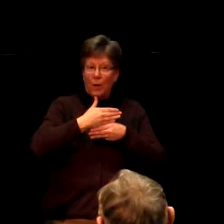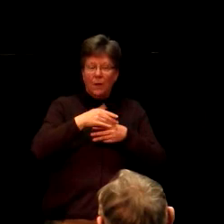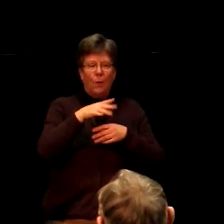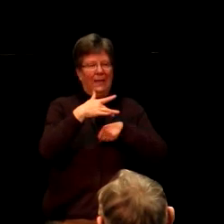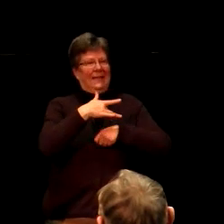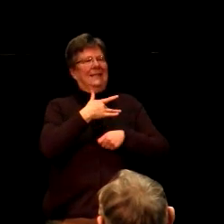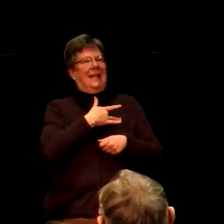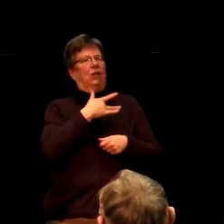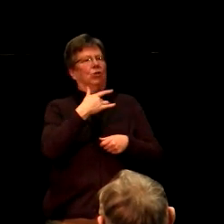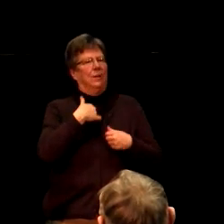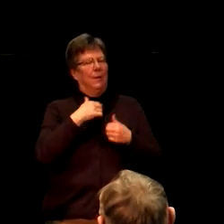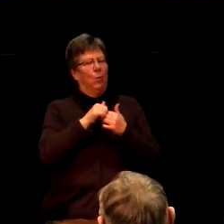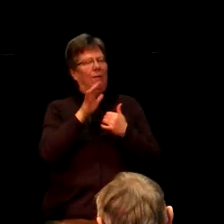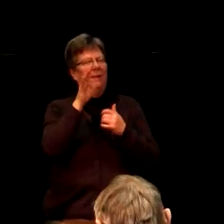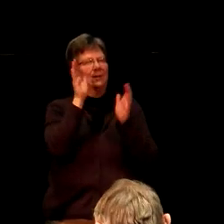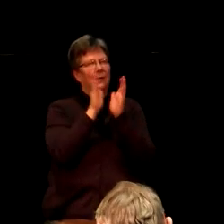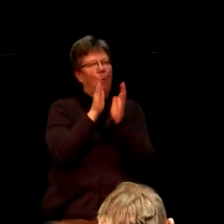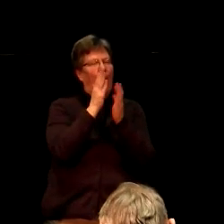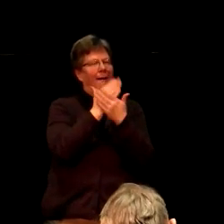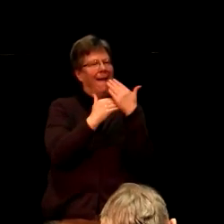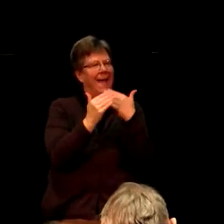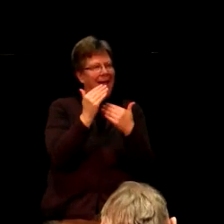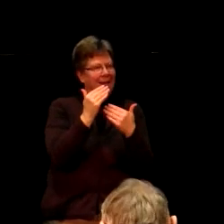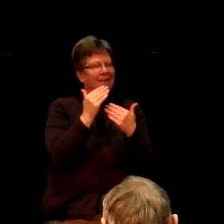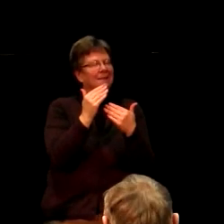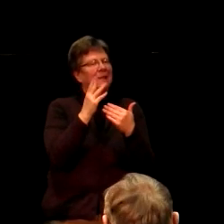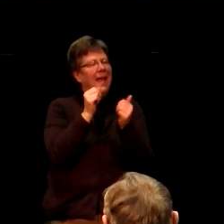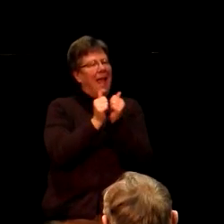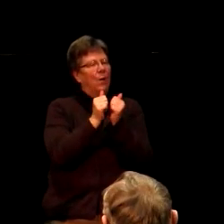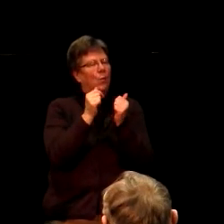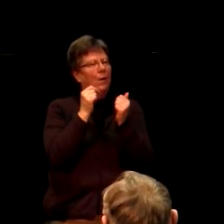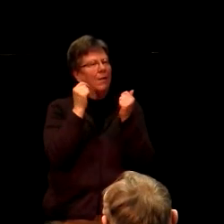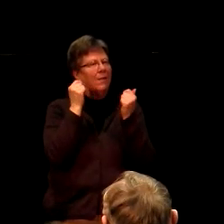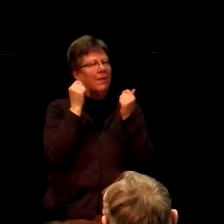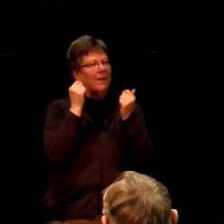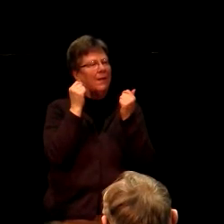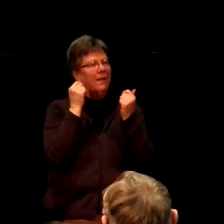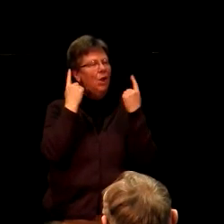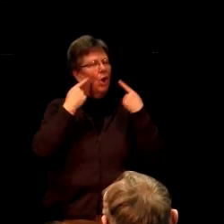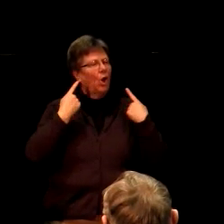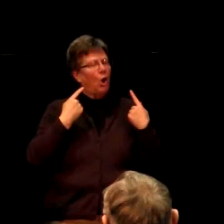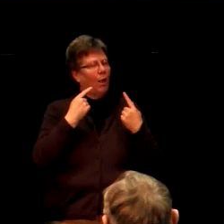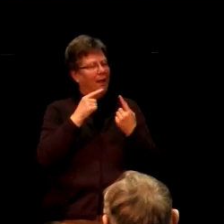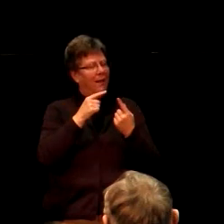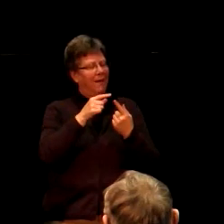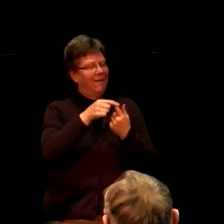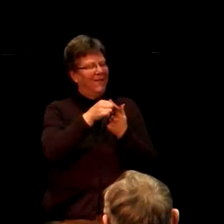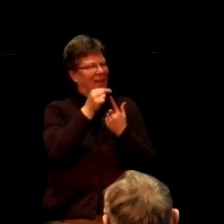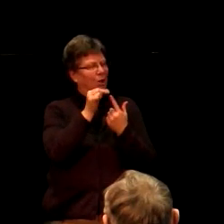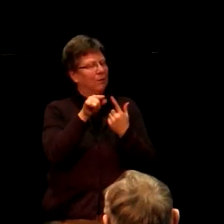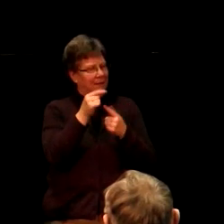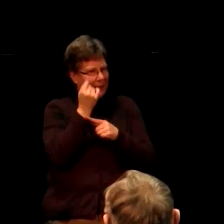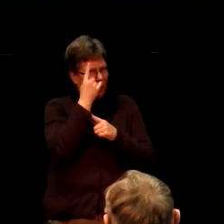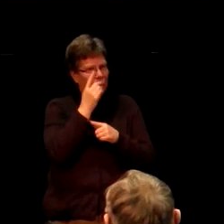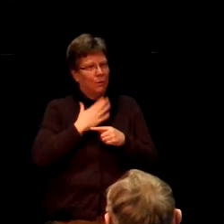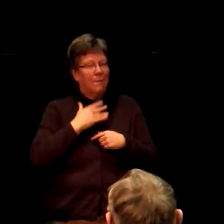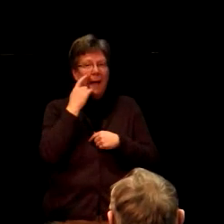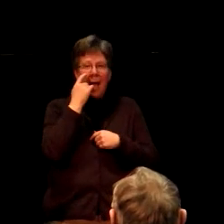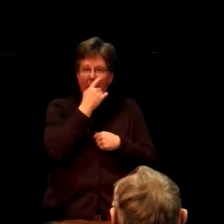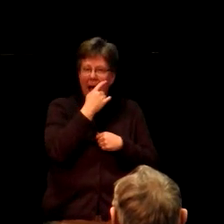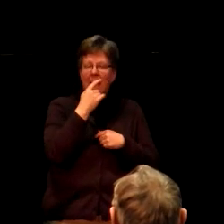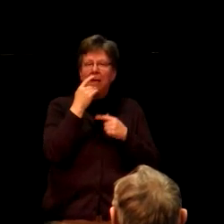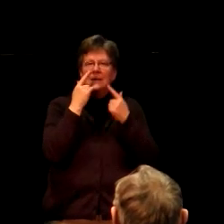It touched me with its small hands, and with curling infantile fingers, it understood my